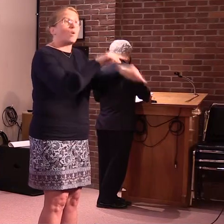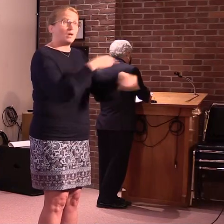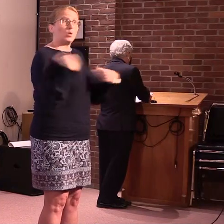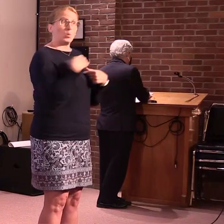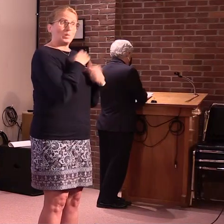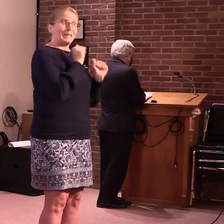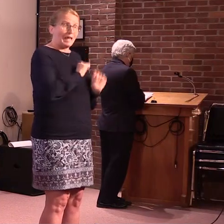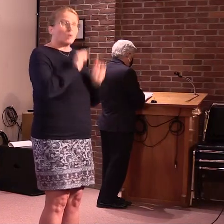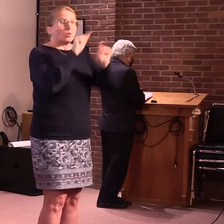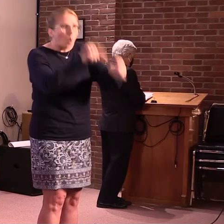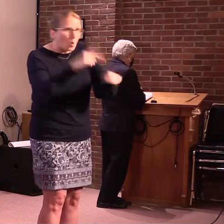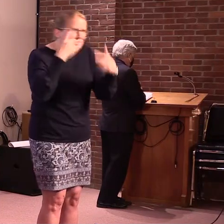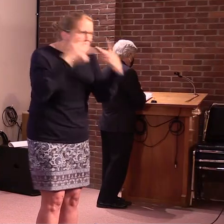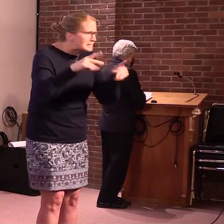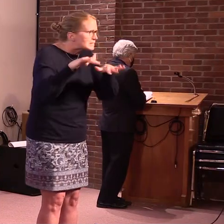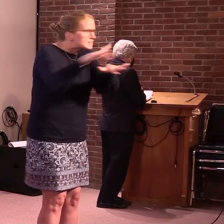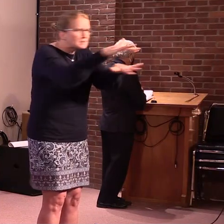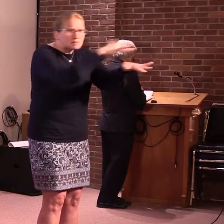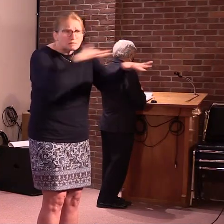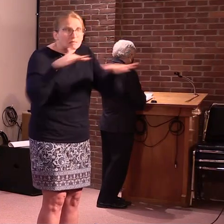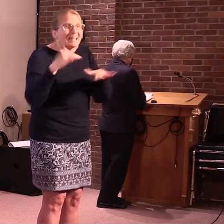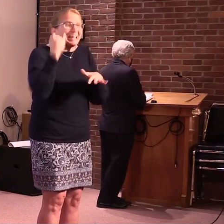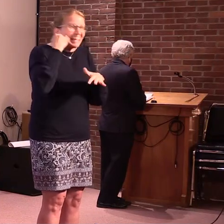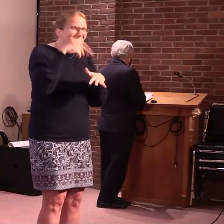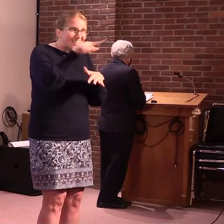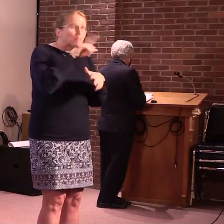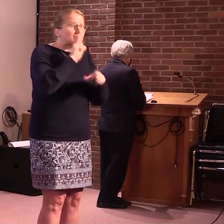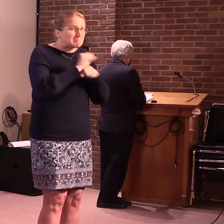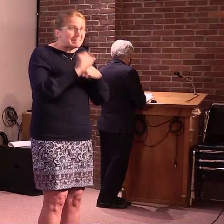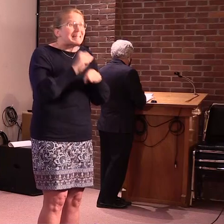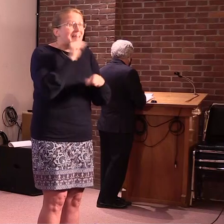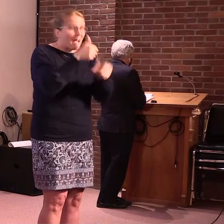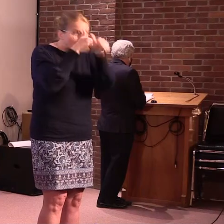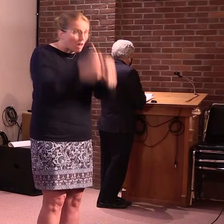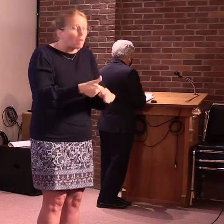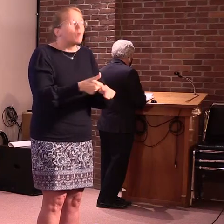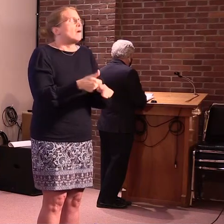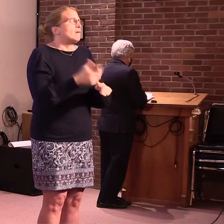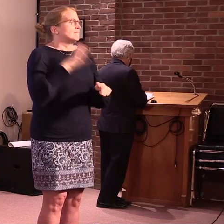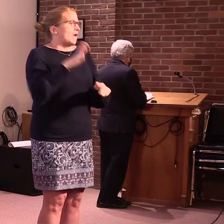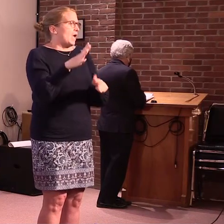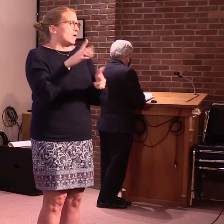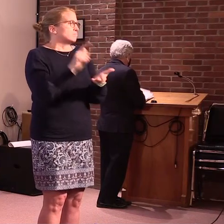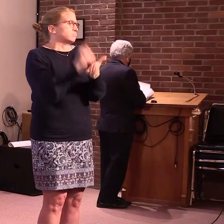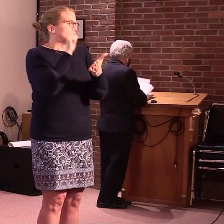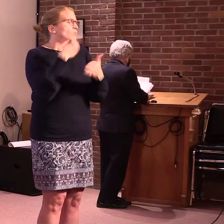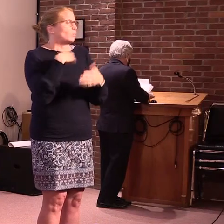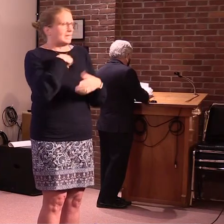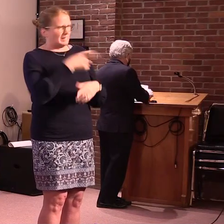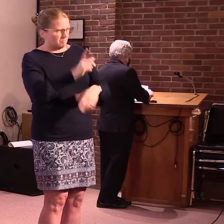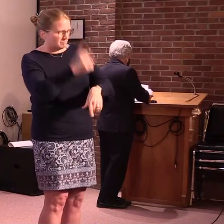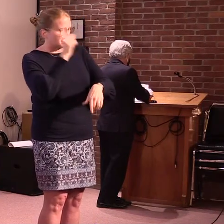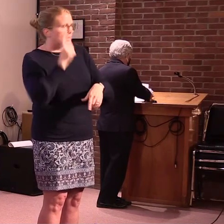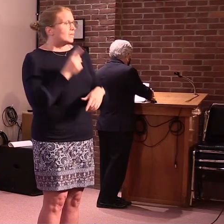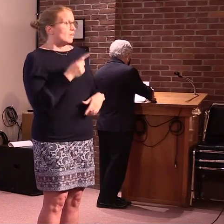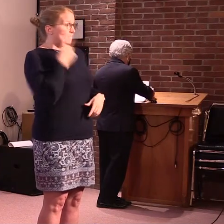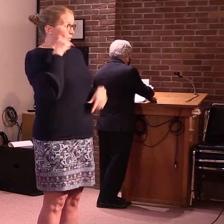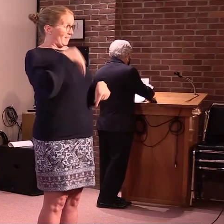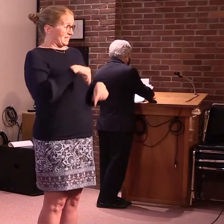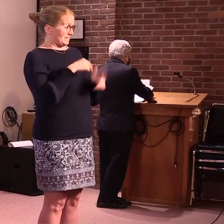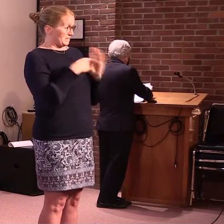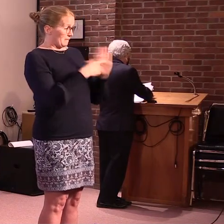provide some education if somebody is out of compliance. Yes. Okay, in this case, it was people working in trenches